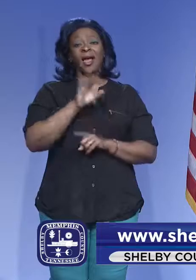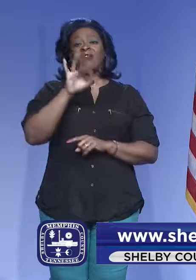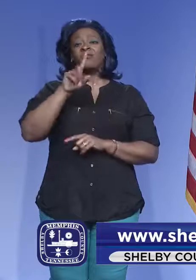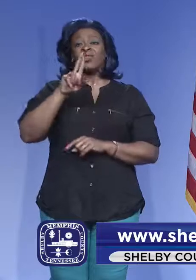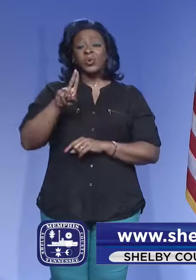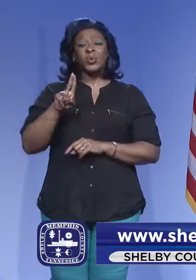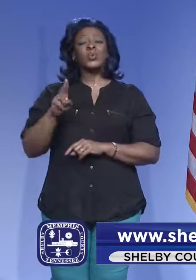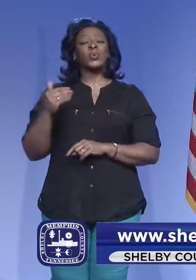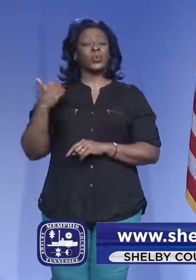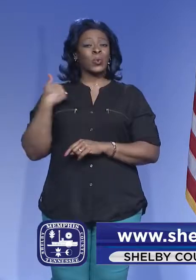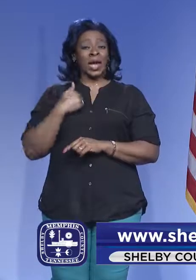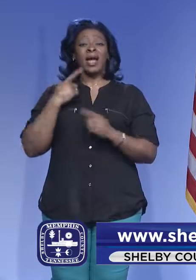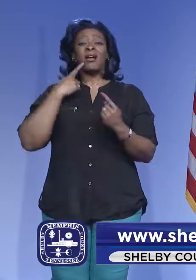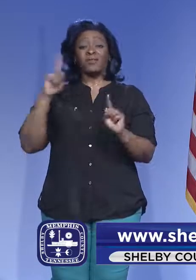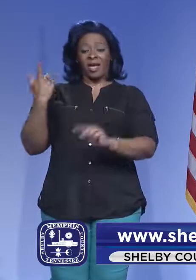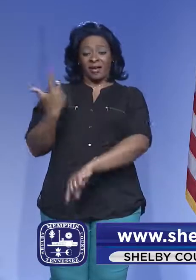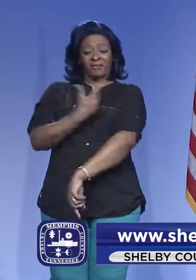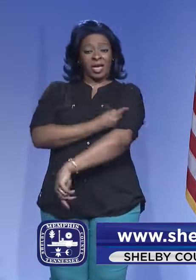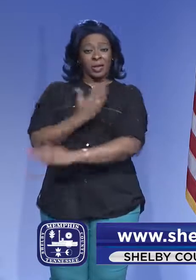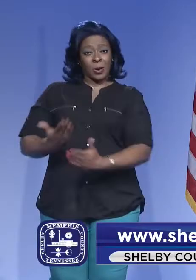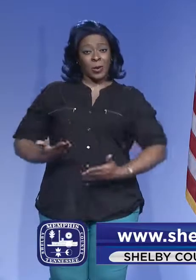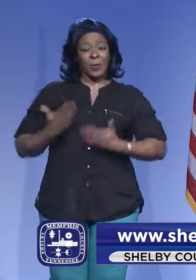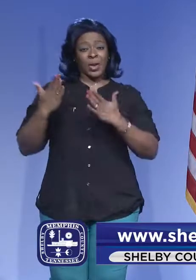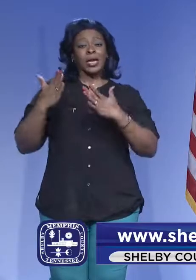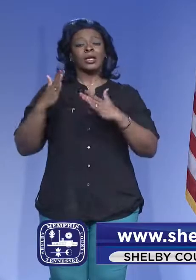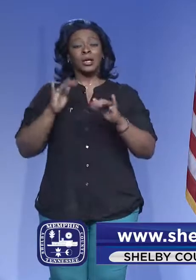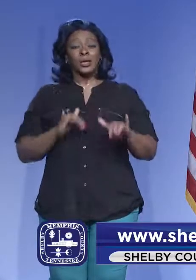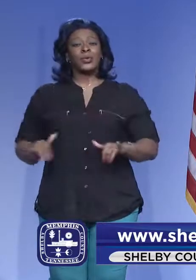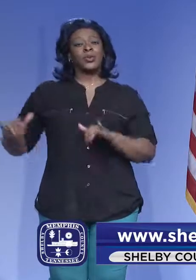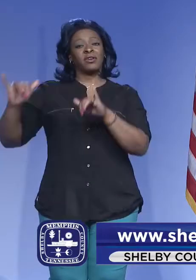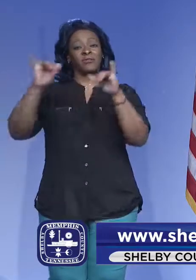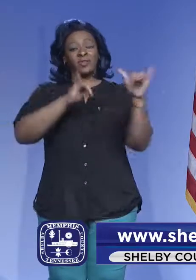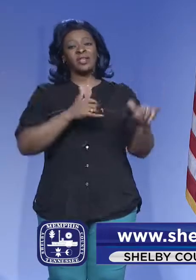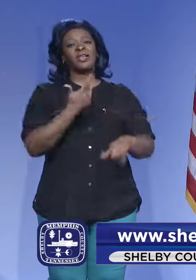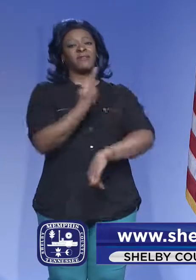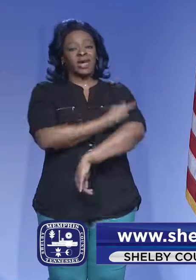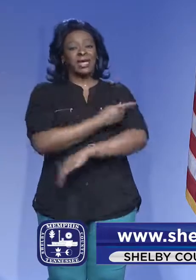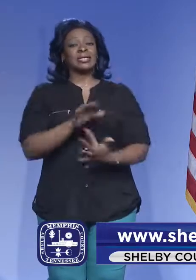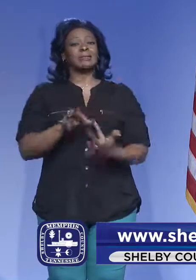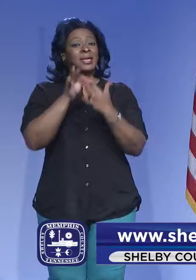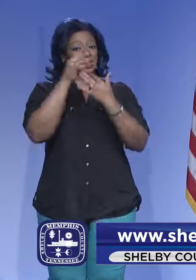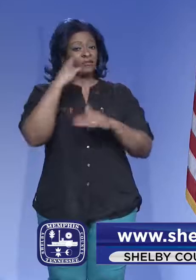which we have an effective vaccine and recommend universal vaccination, particularly in